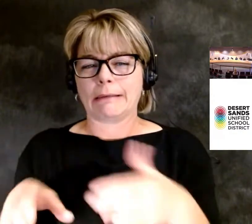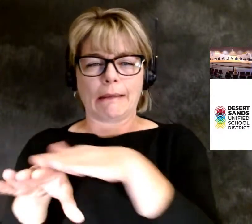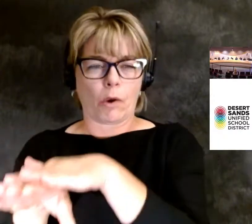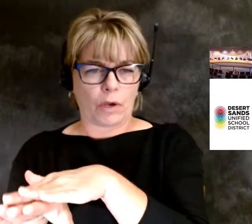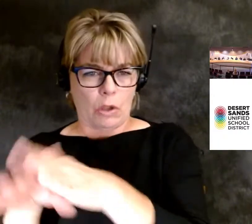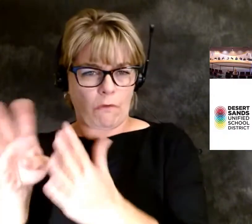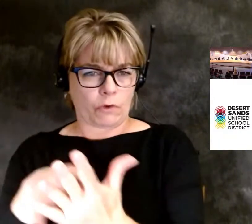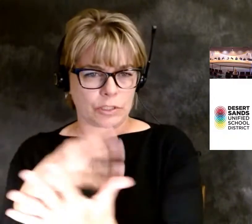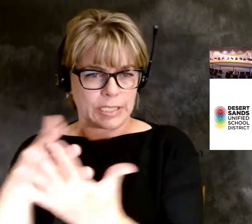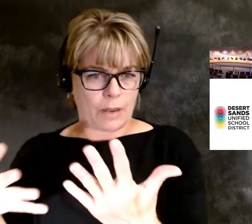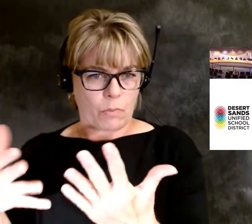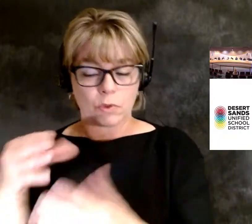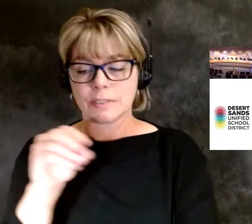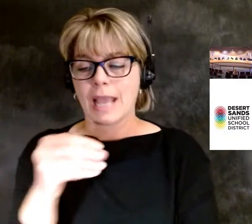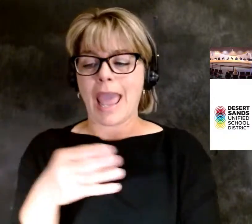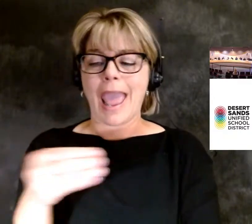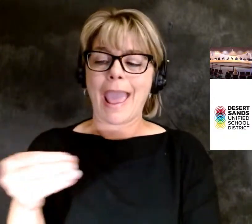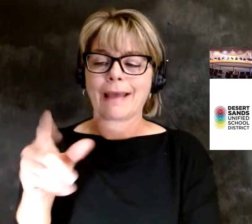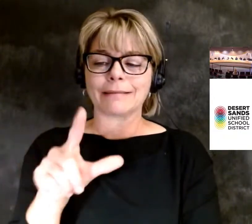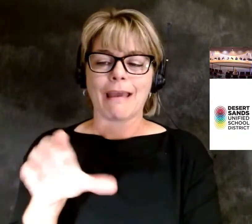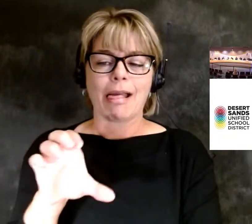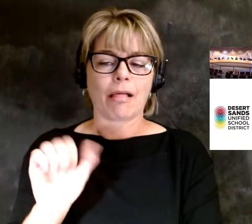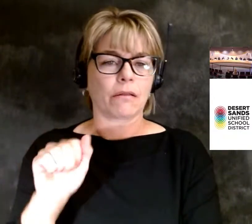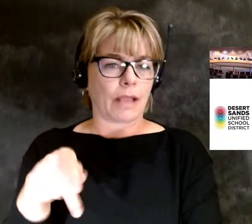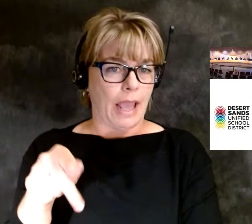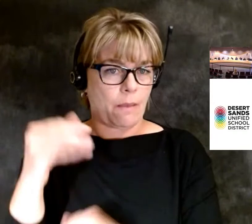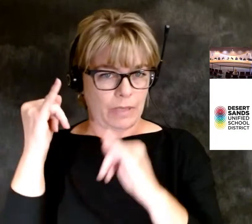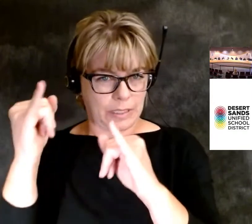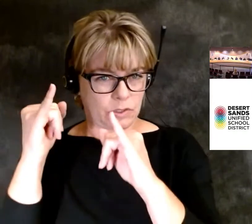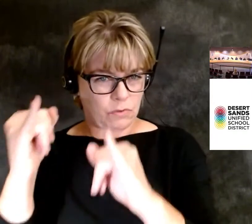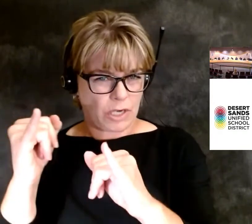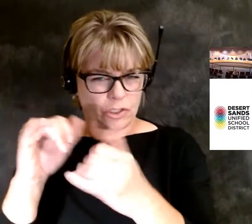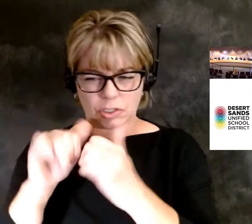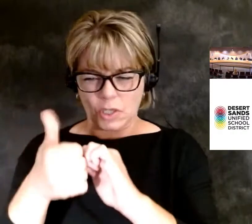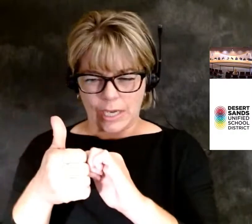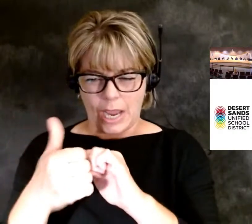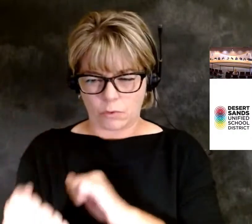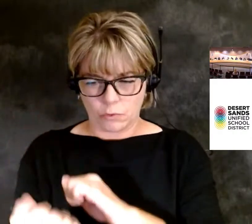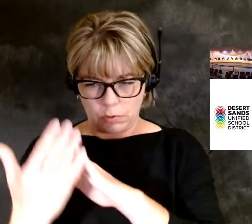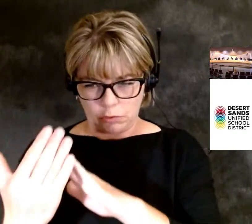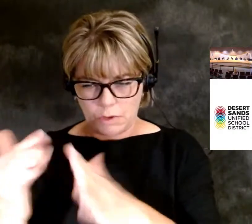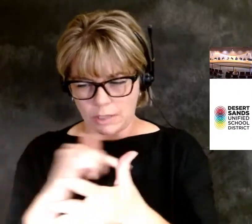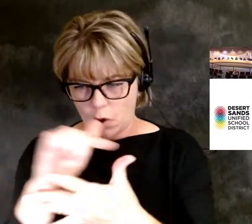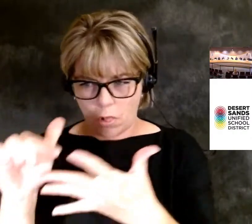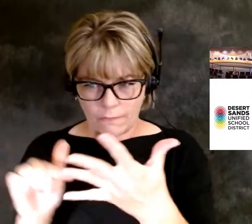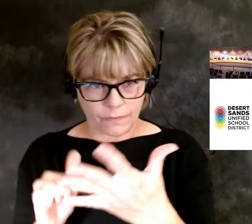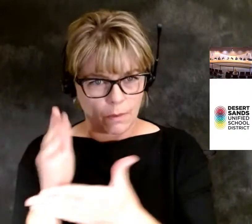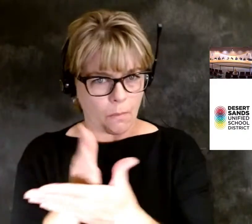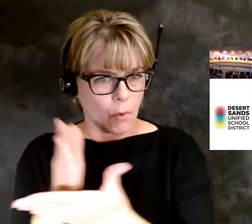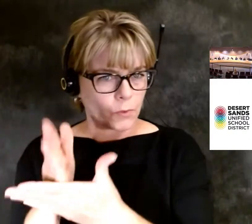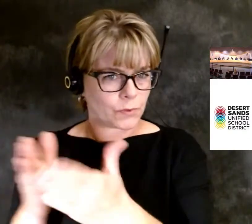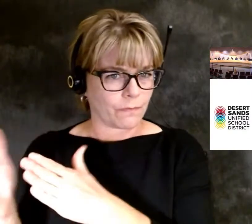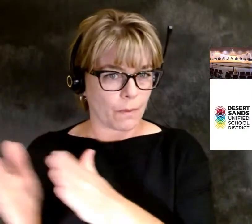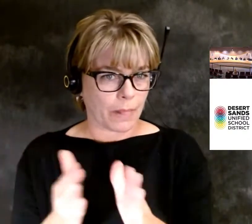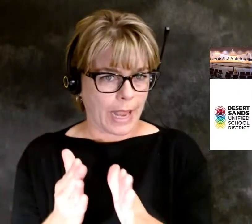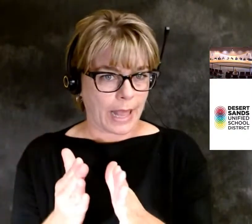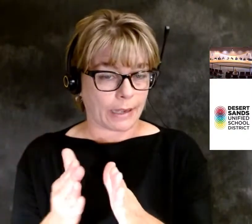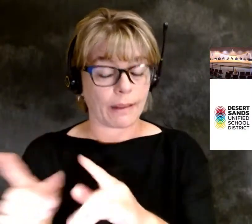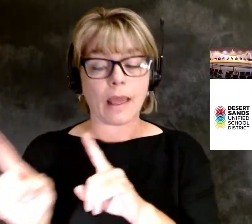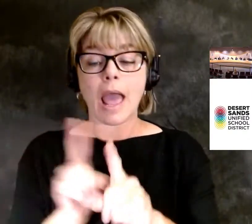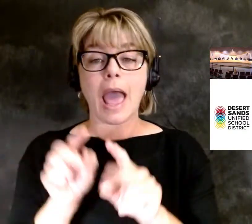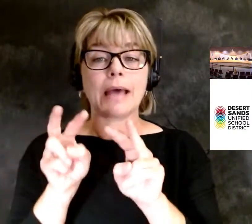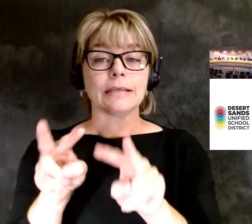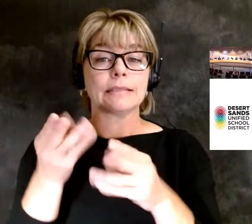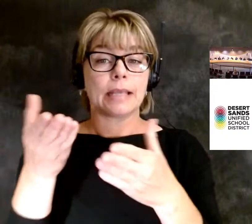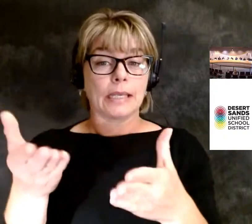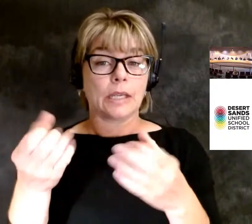is a detailed instruction on how to address the components of the plan. As seen here, there are many educational partner